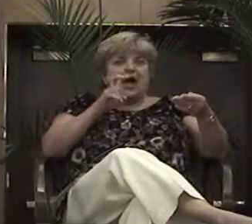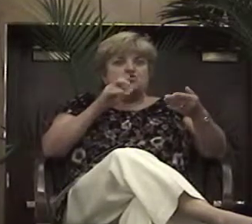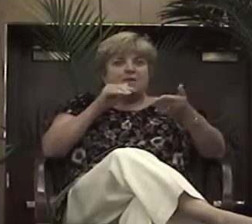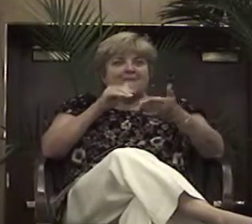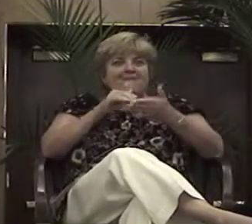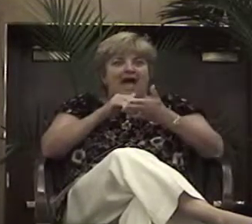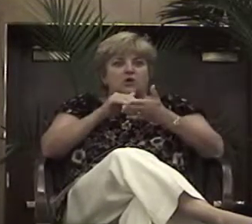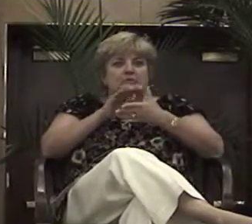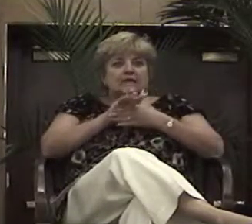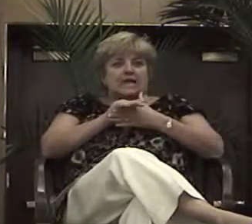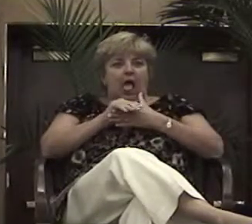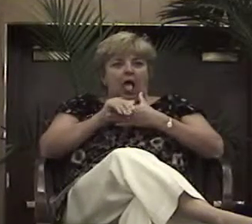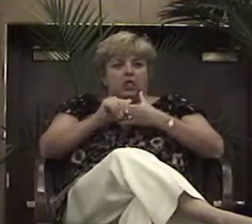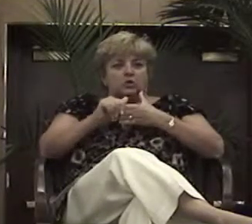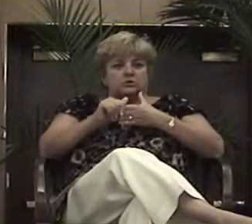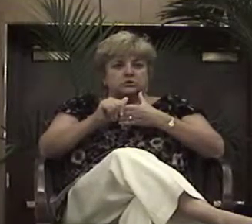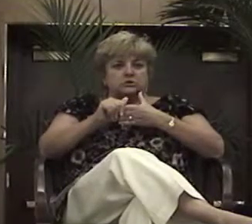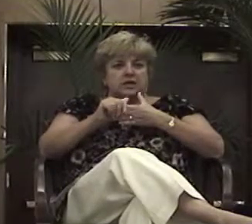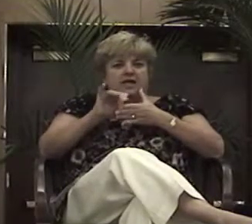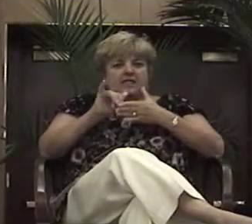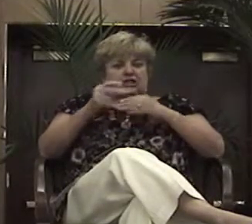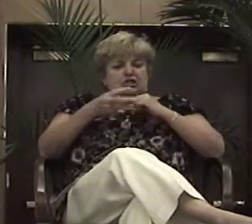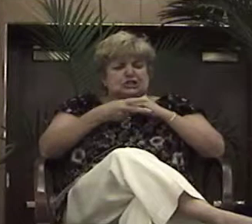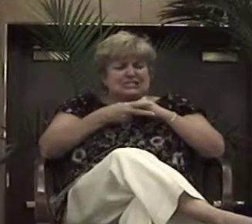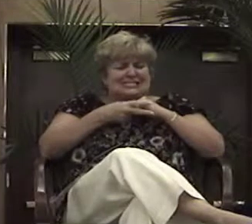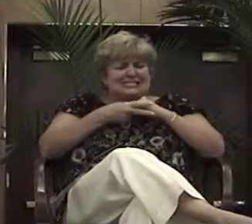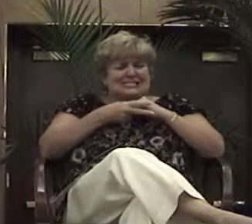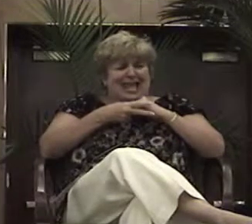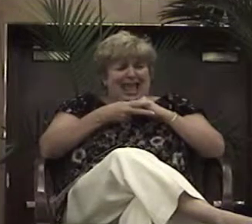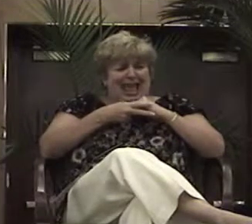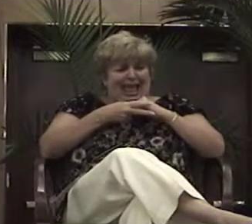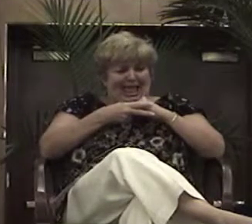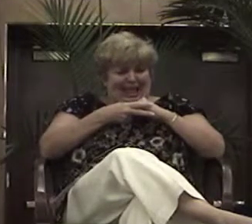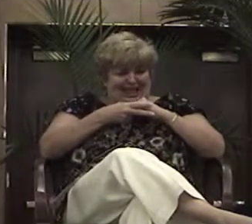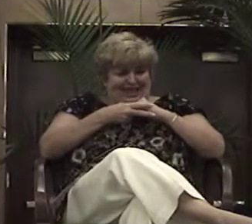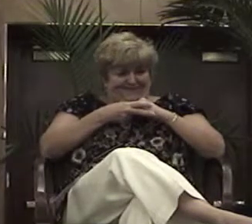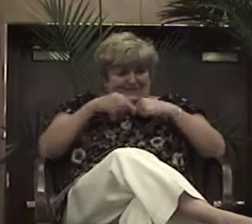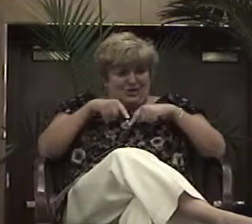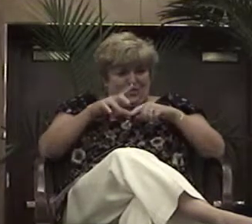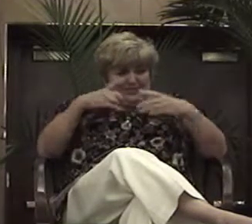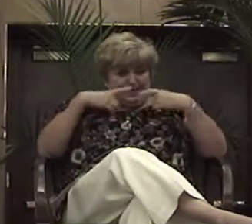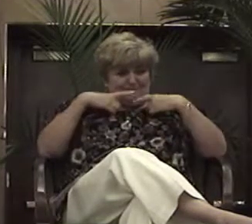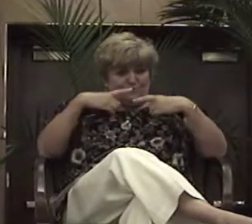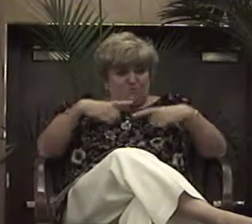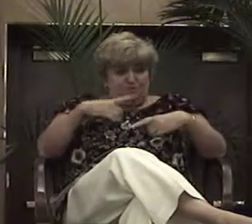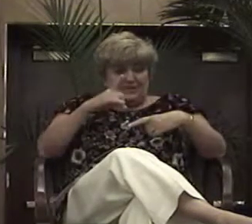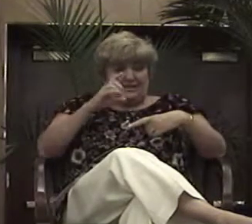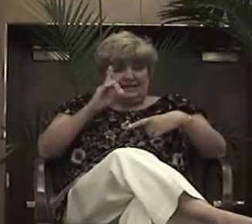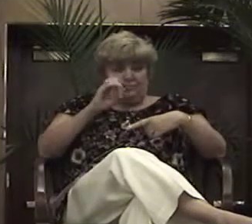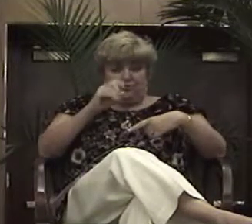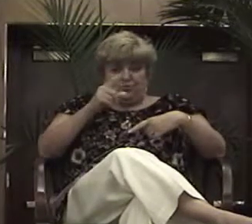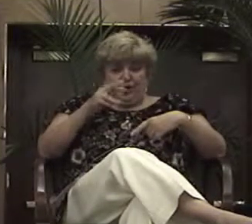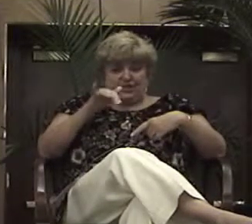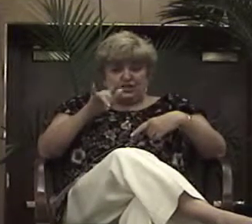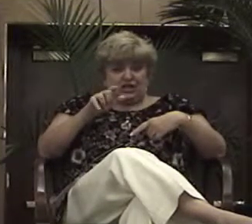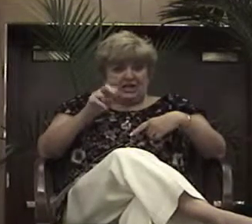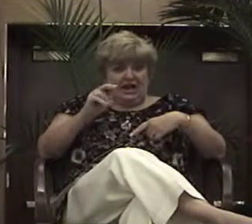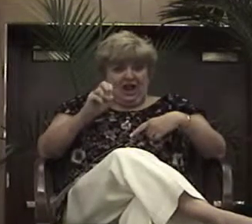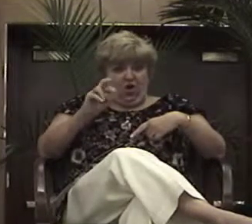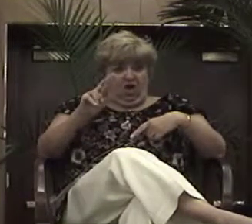$200,000 that she saved from a labor's wages during the Depression. And then being in the treatment